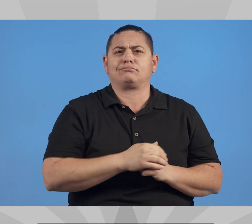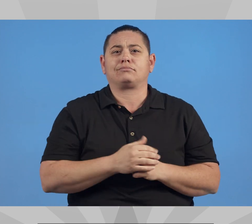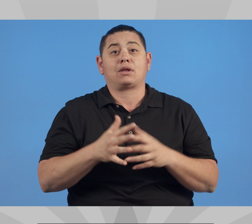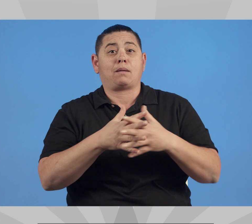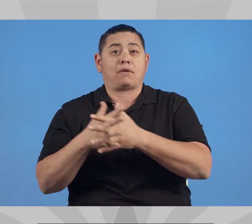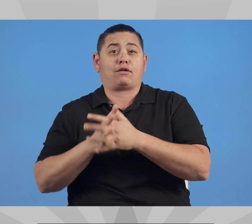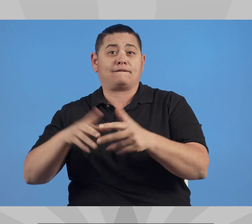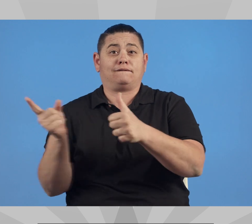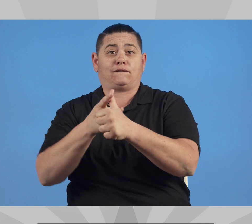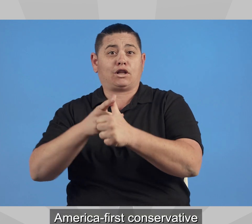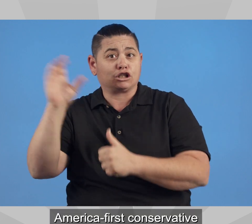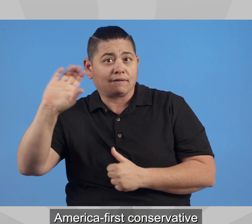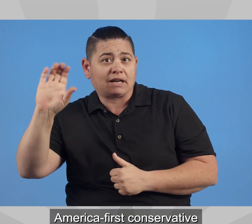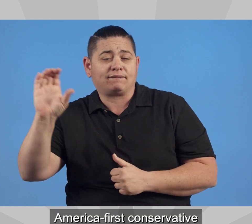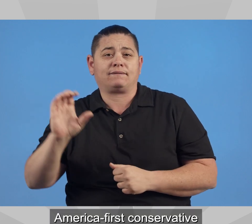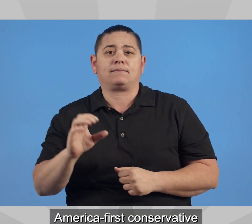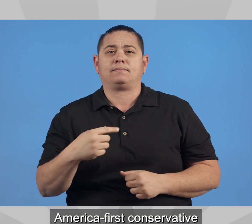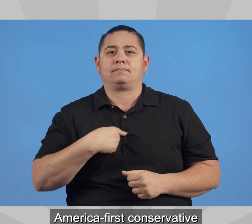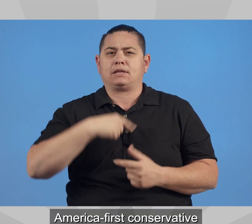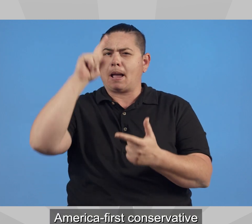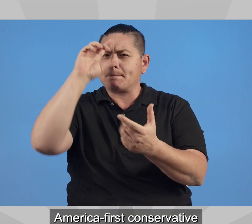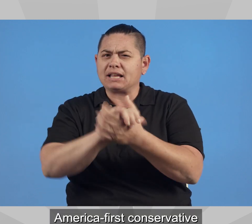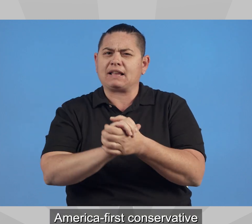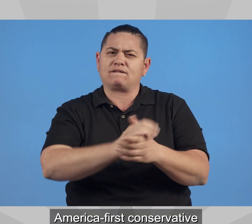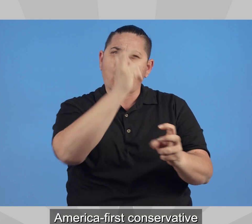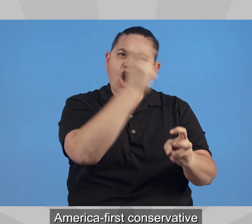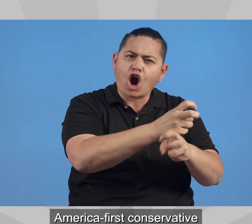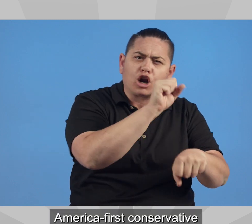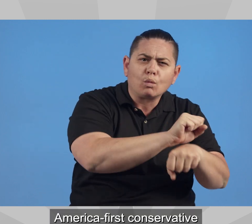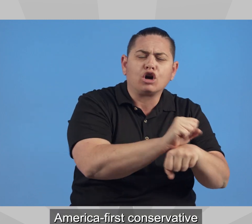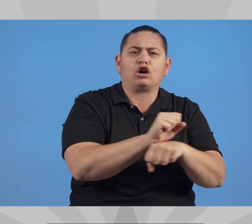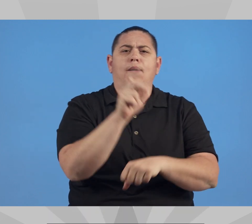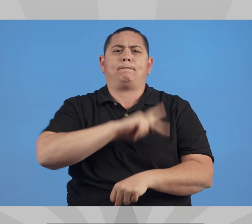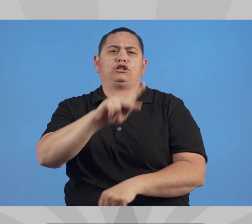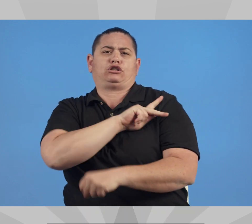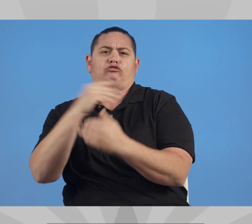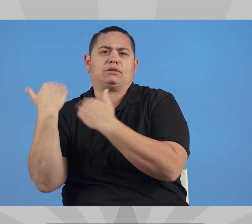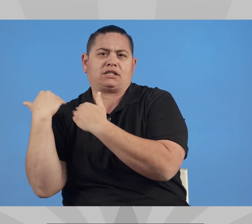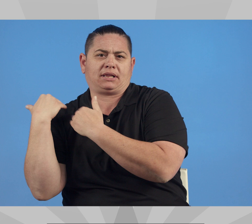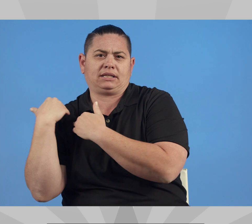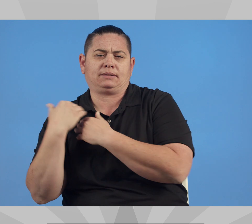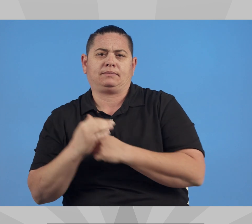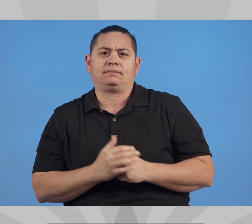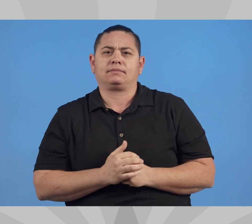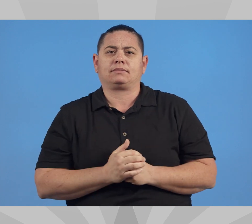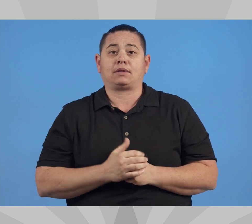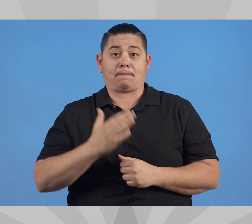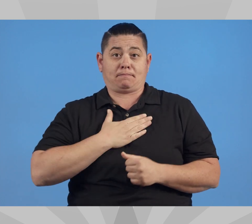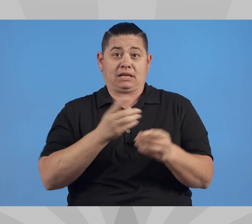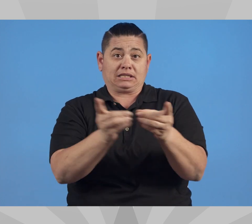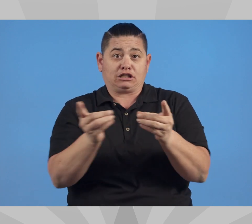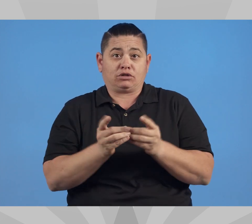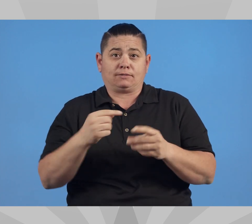I'm proud to be a God-loving, America First conservative who believes in hard work and personal responsibility.